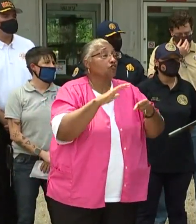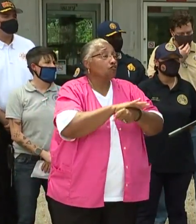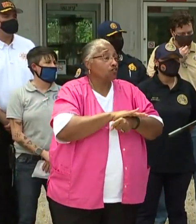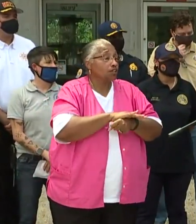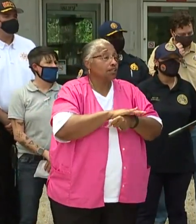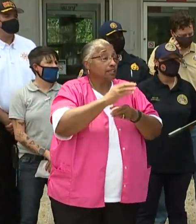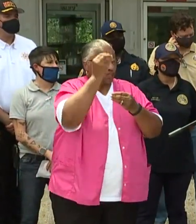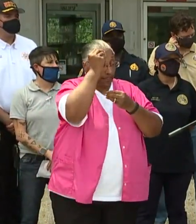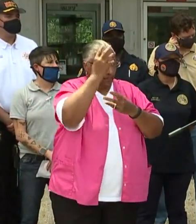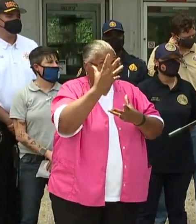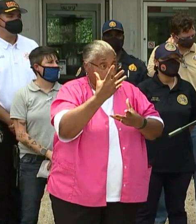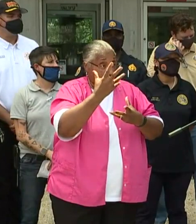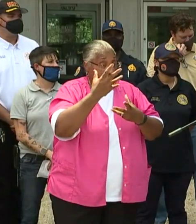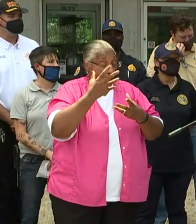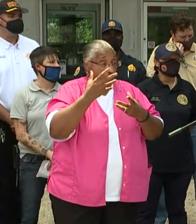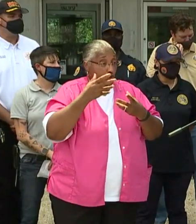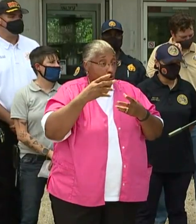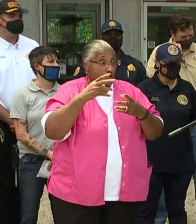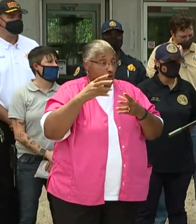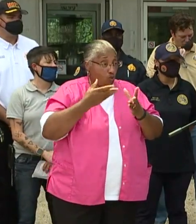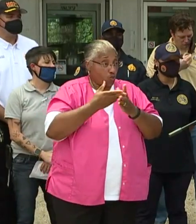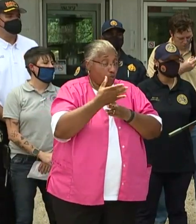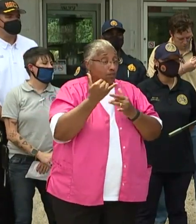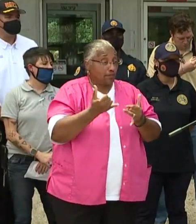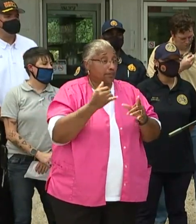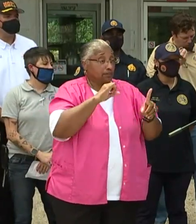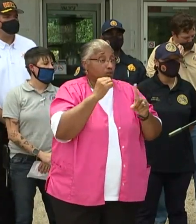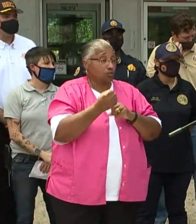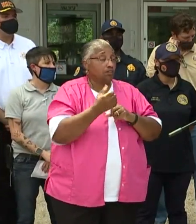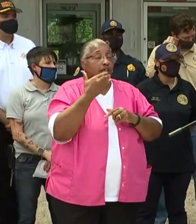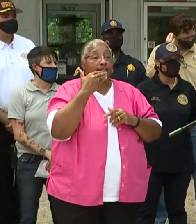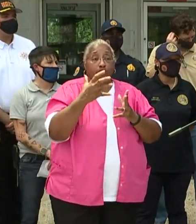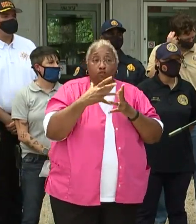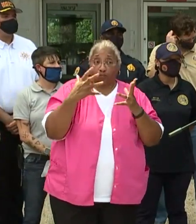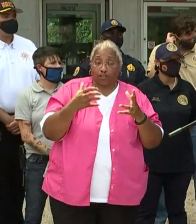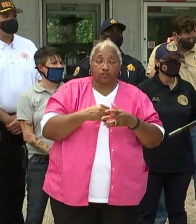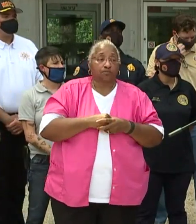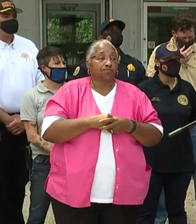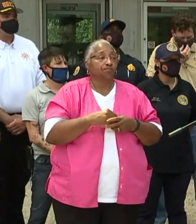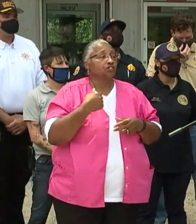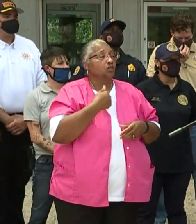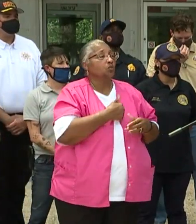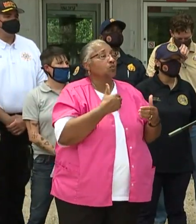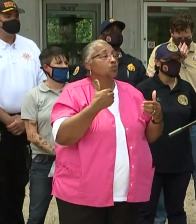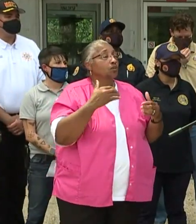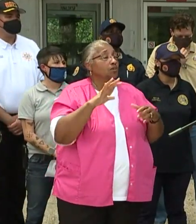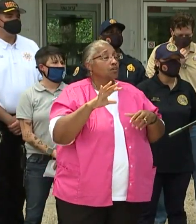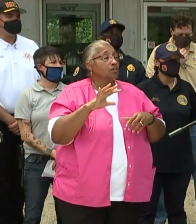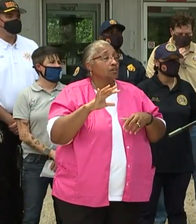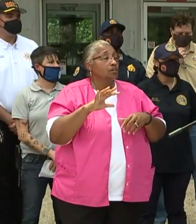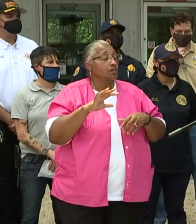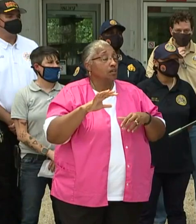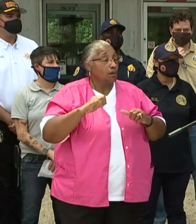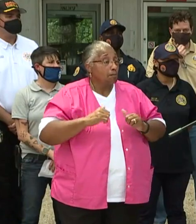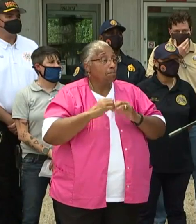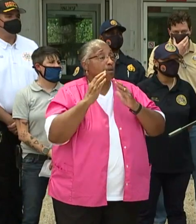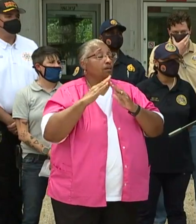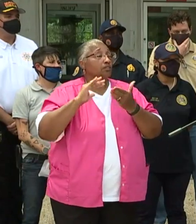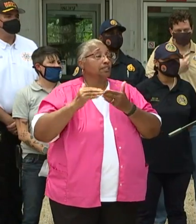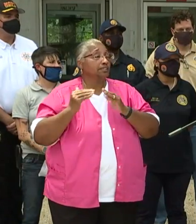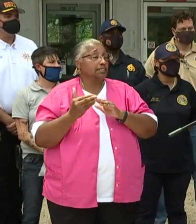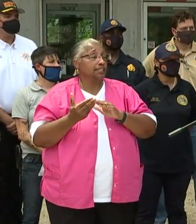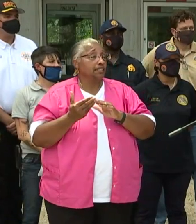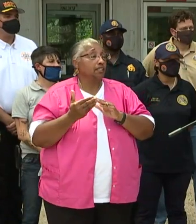the briefings throughout this effort. So thank you very much. With that being said, you know, we have rebuilt the city, the residents, and part of that was because of